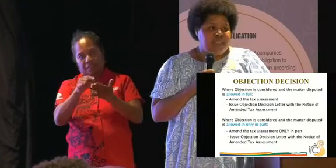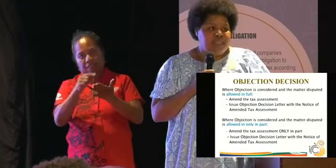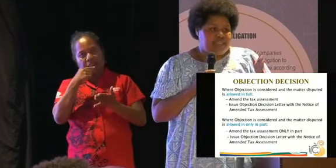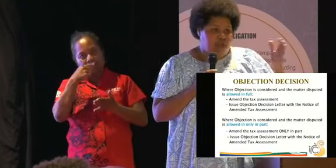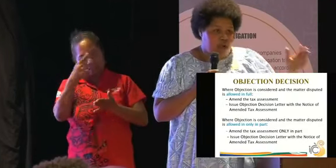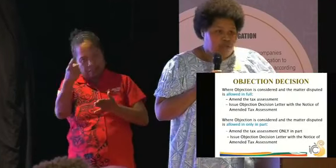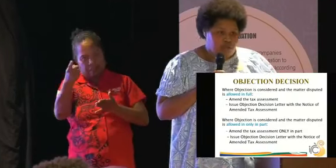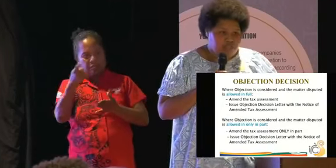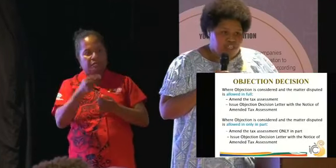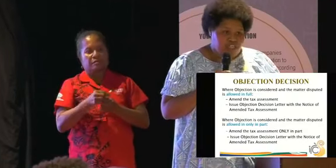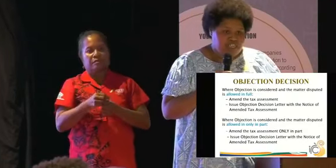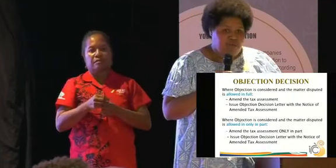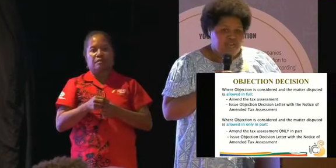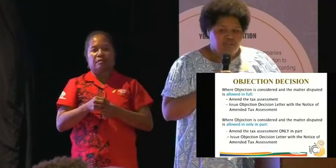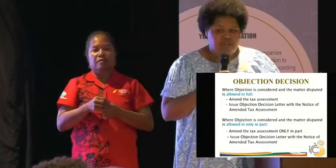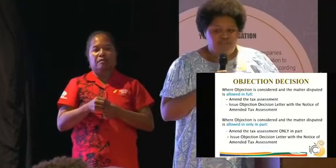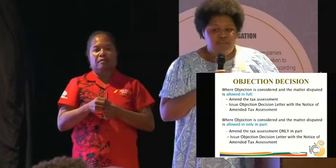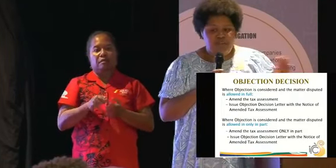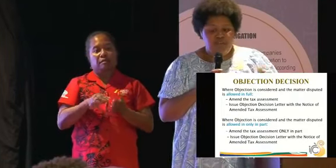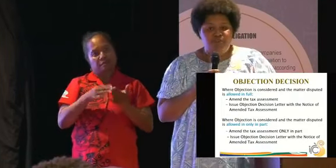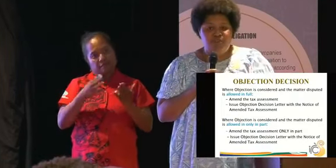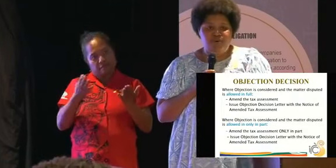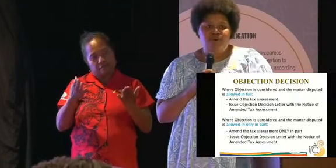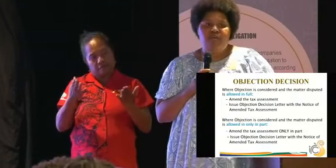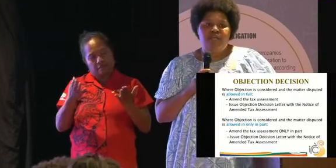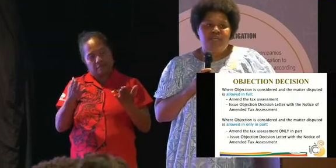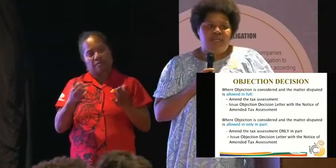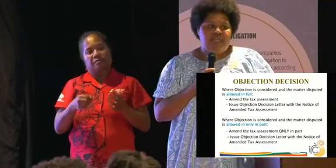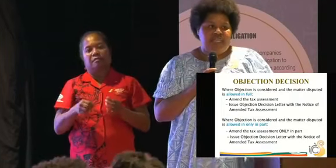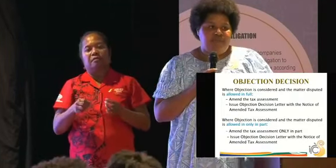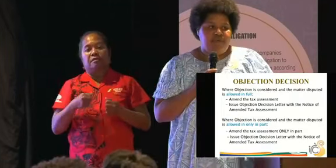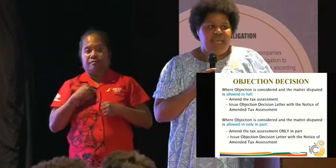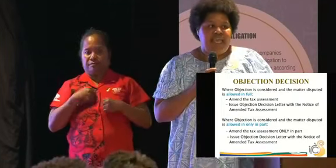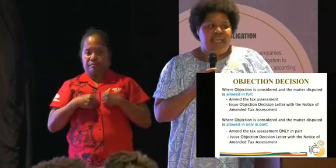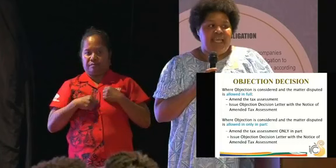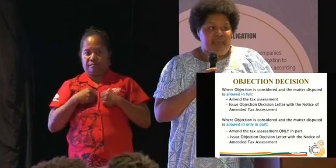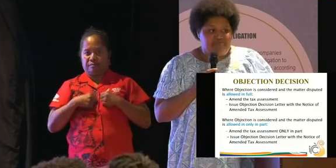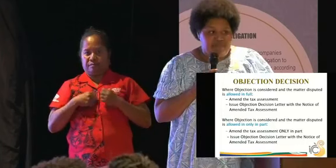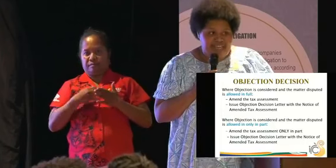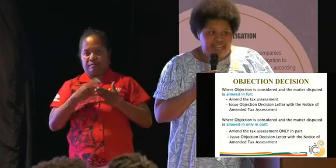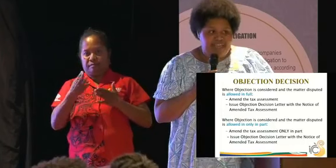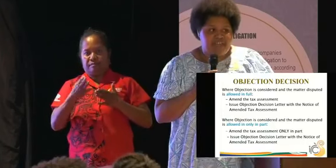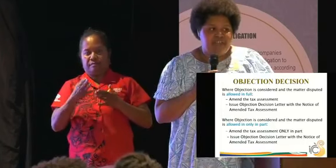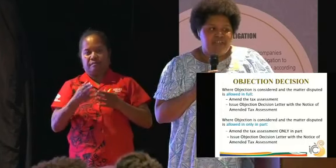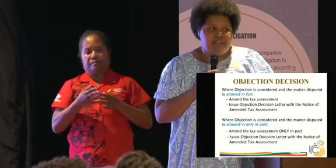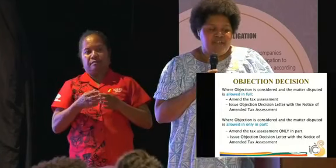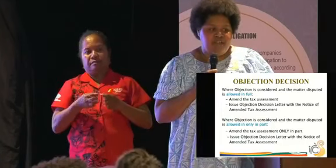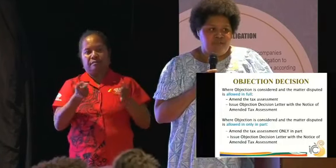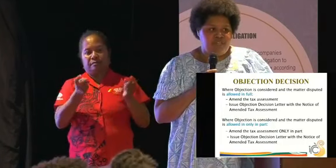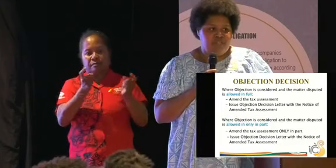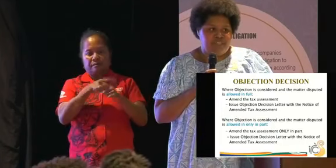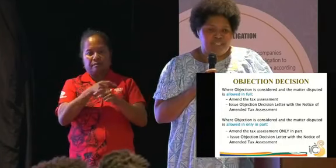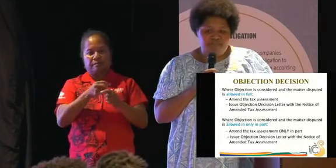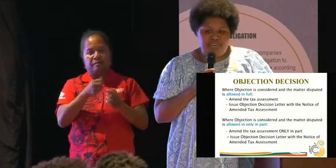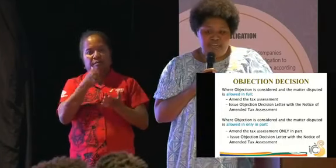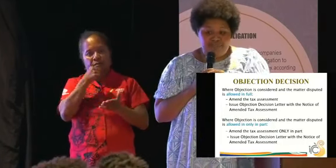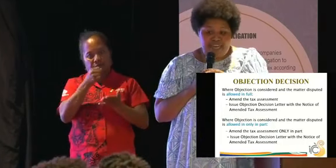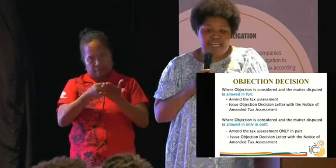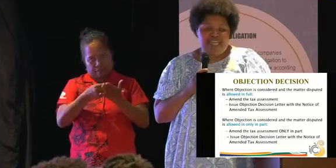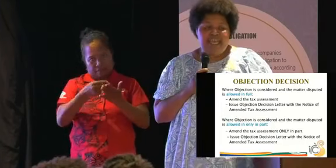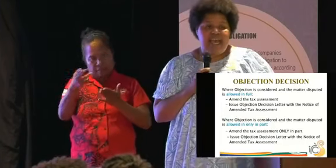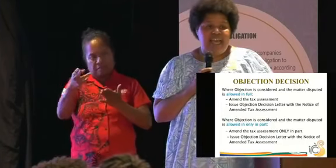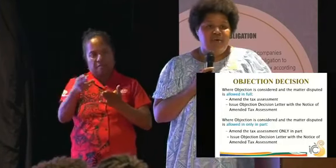you that your objection is now allowed in full, and we also give you a amended notice of